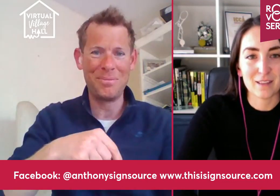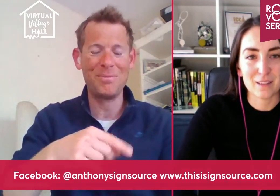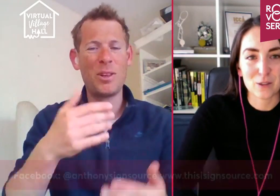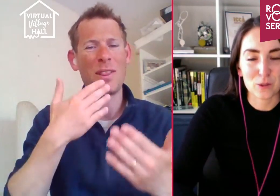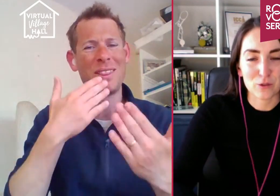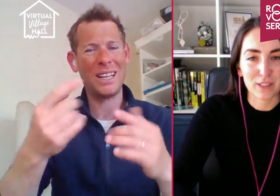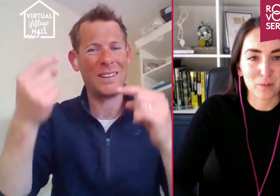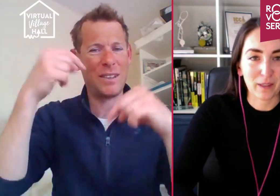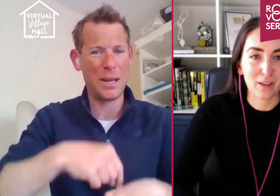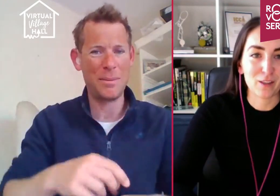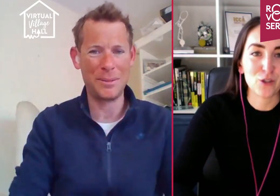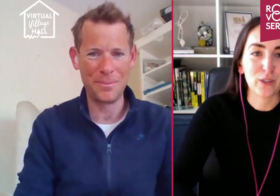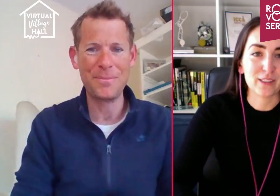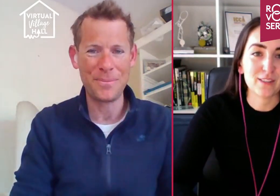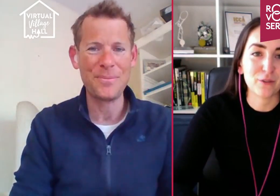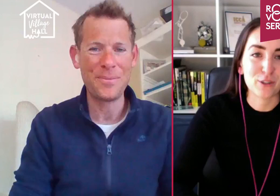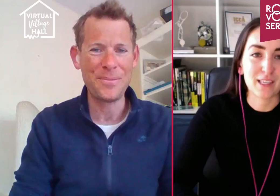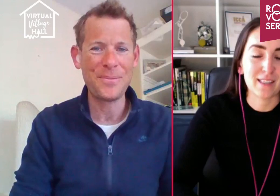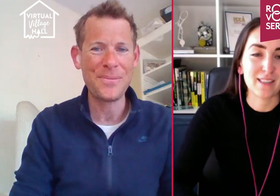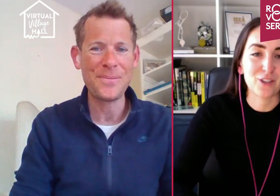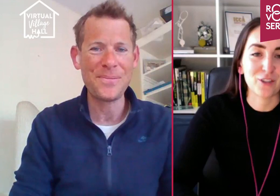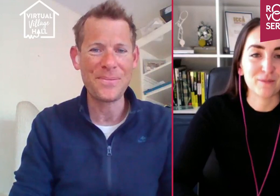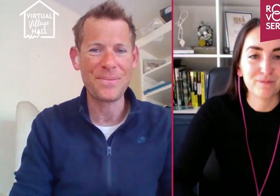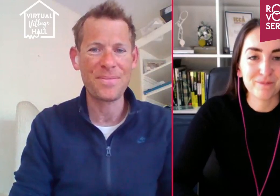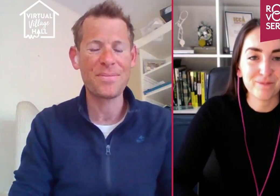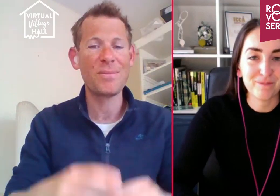So it's great that Becca can join us for today's session.